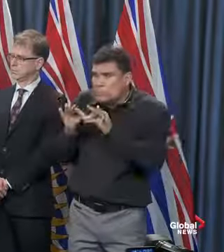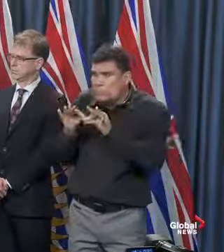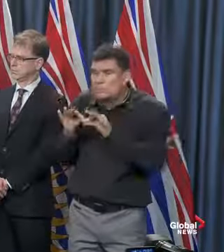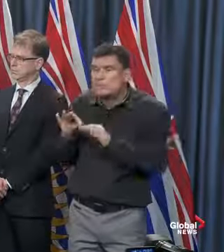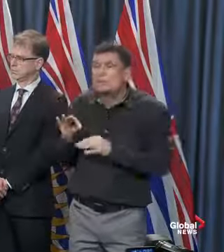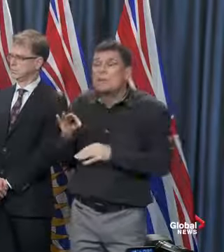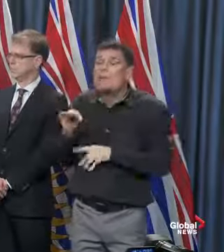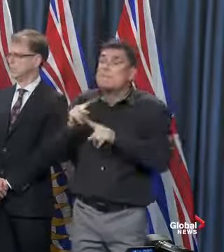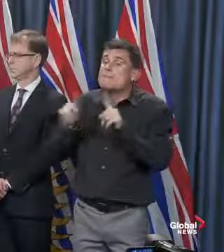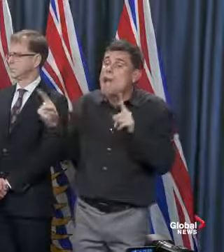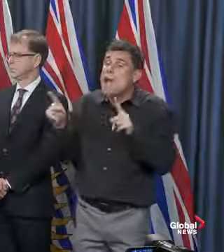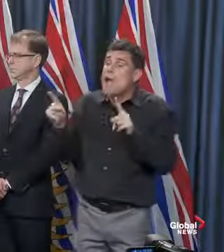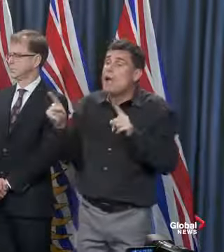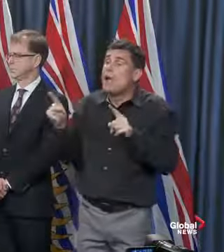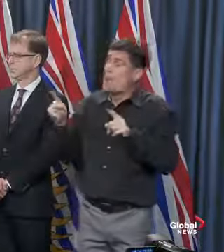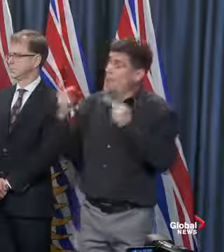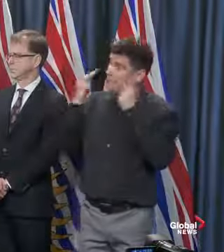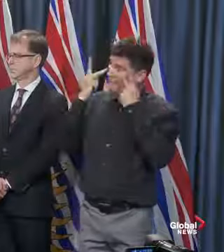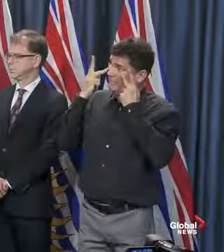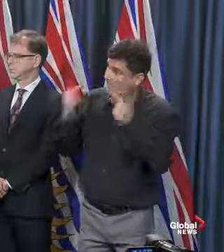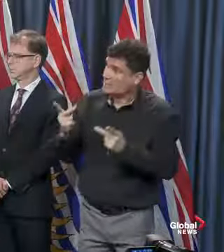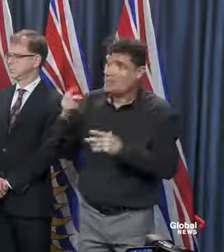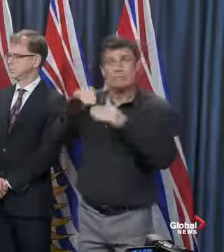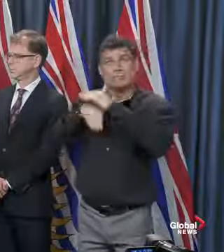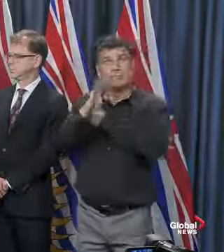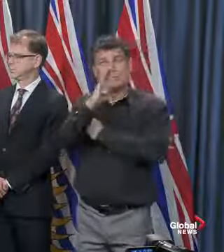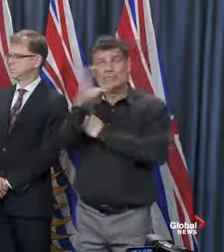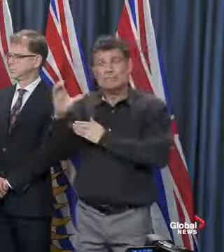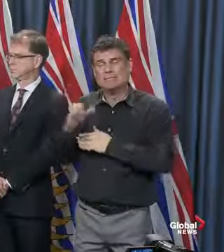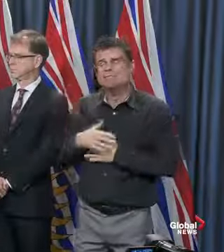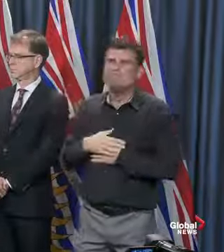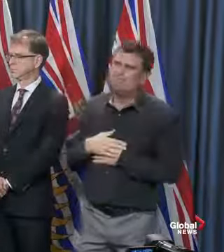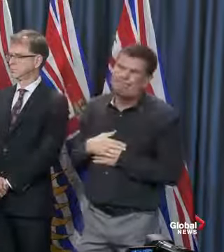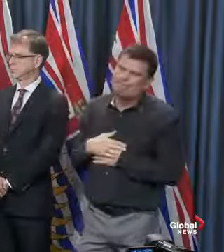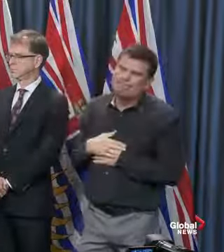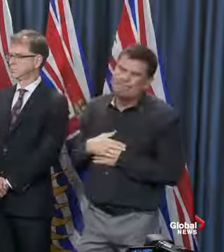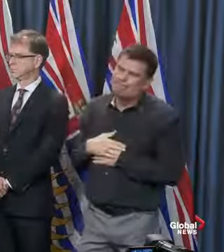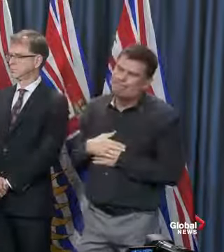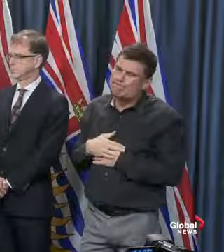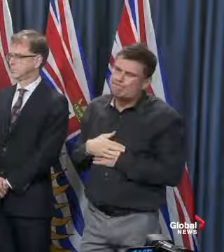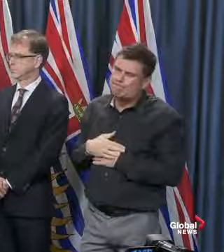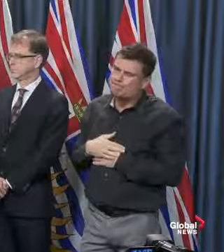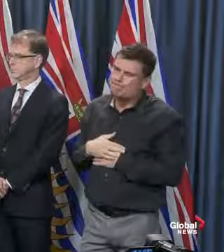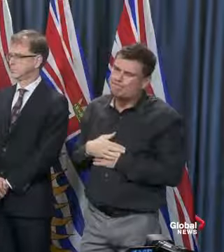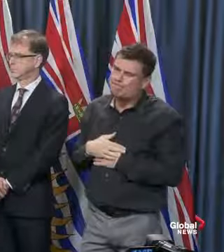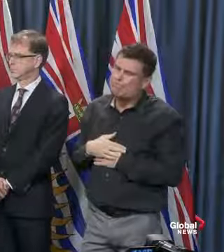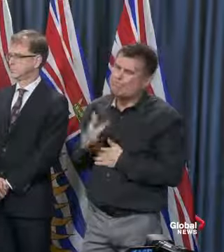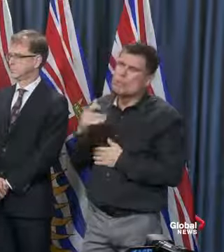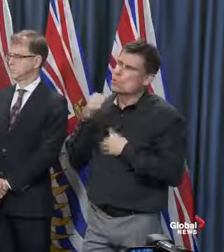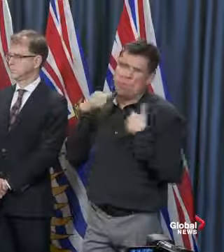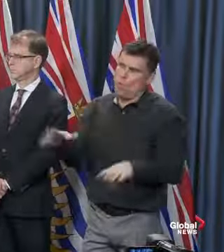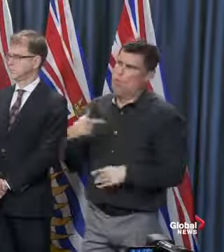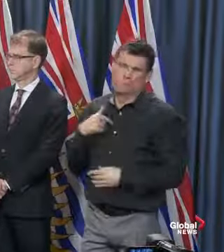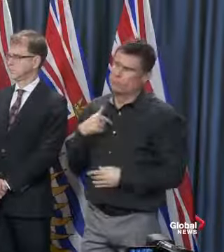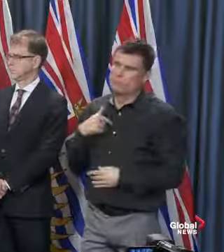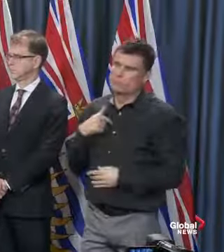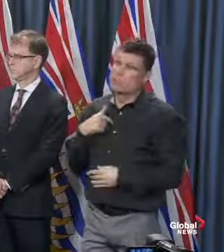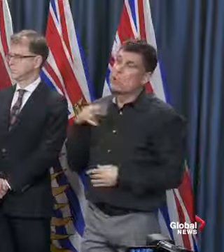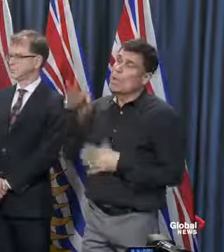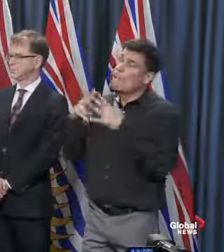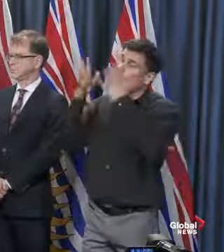to visit that we have concerns about, and at this point, at this time, we don't want people coming to visit that